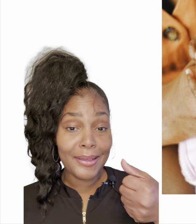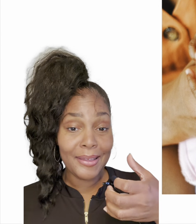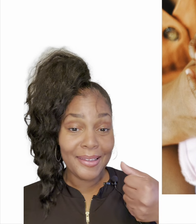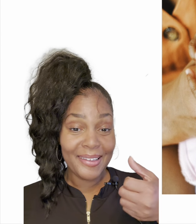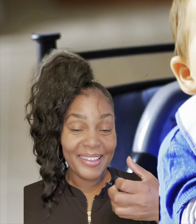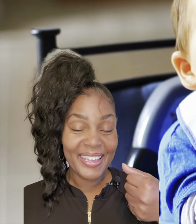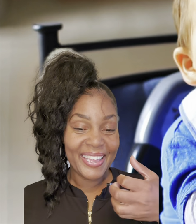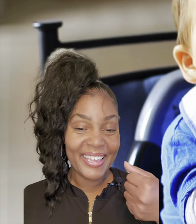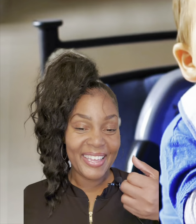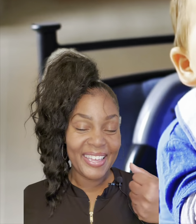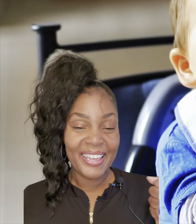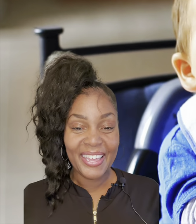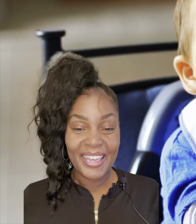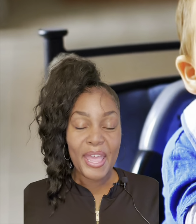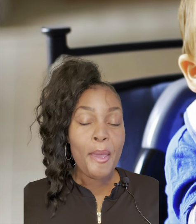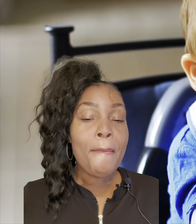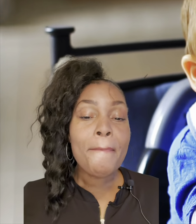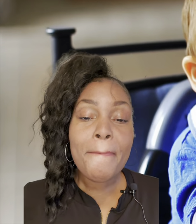Milk.